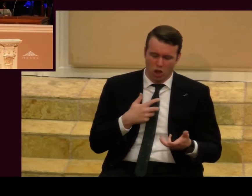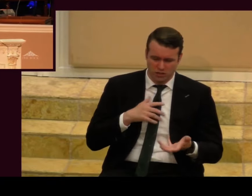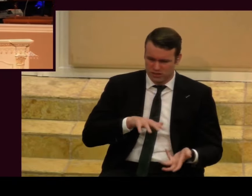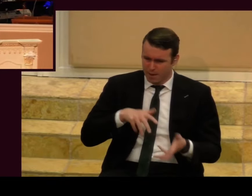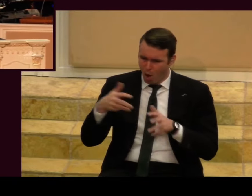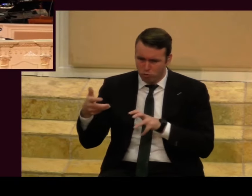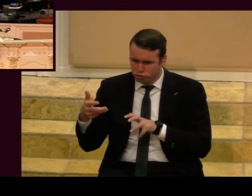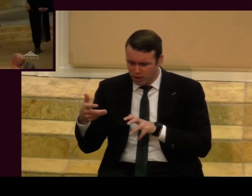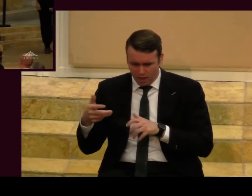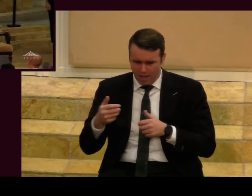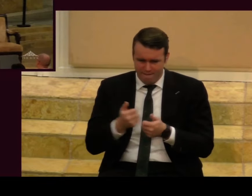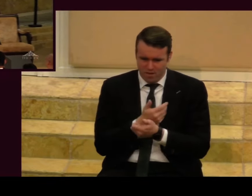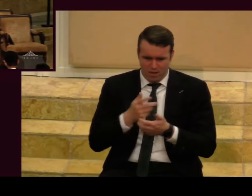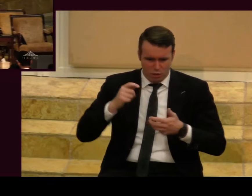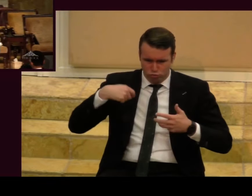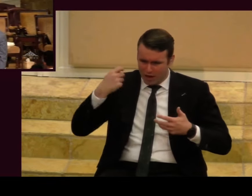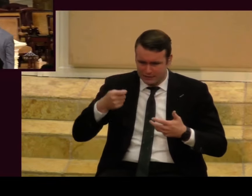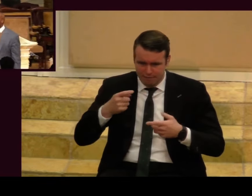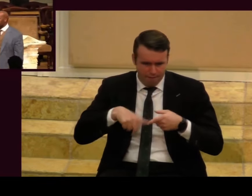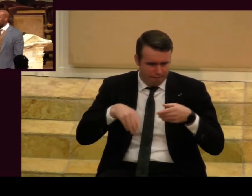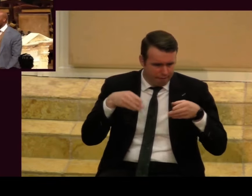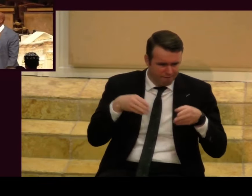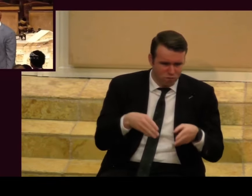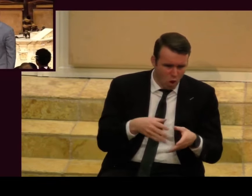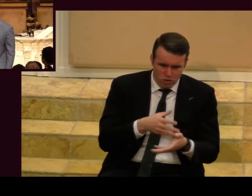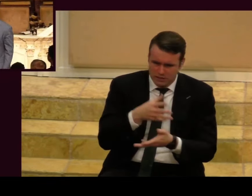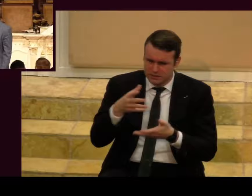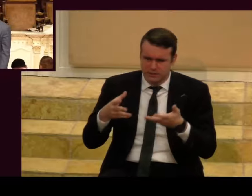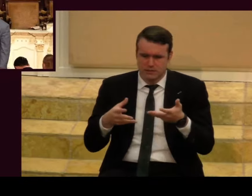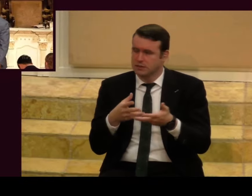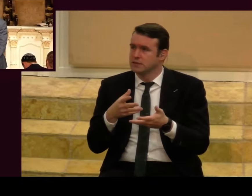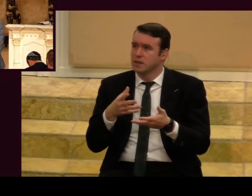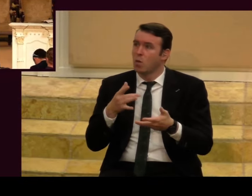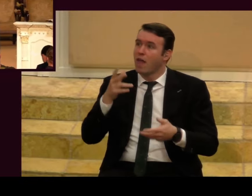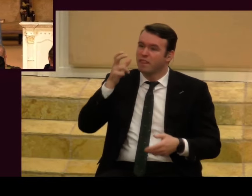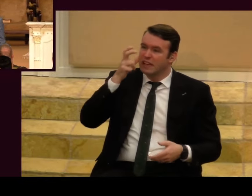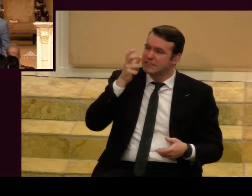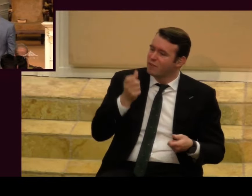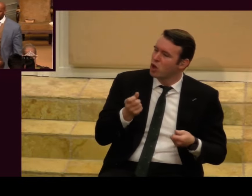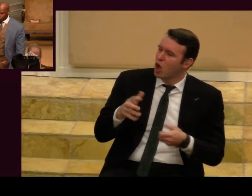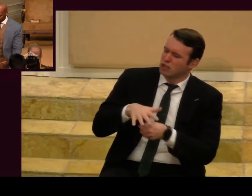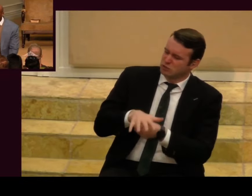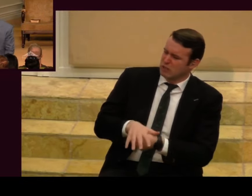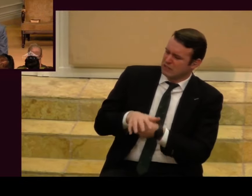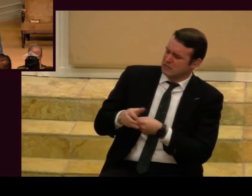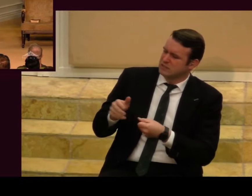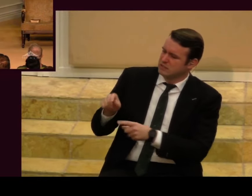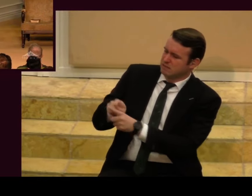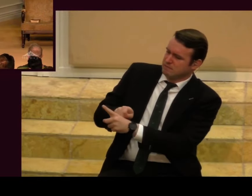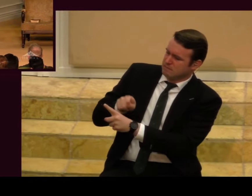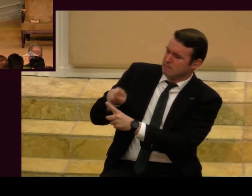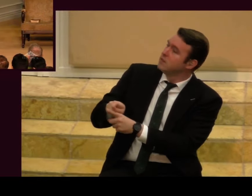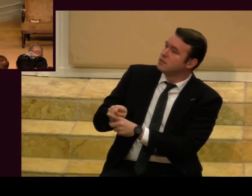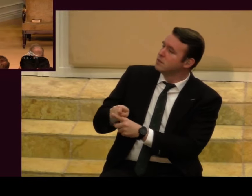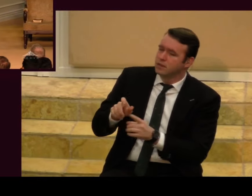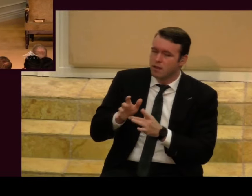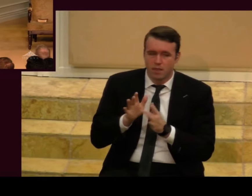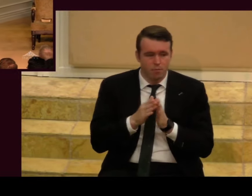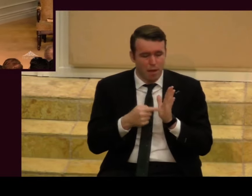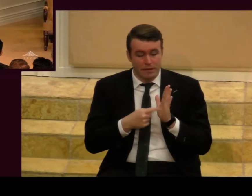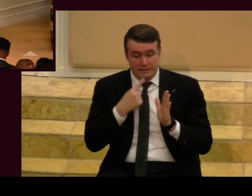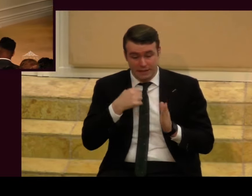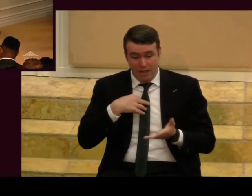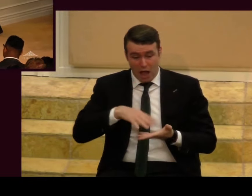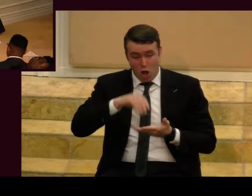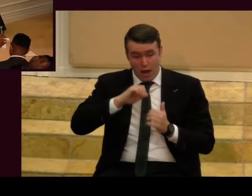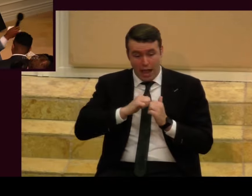Commotion and chaos. Can't focus because the devil's bringing stress on me. But the Bible